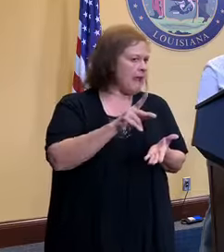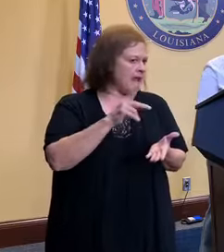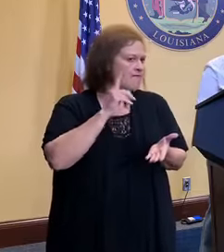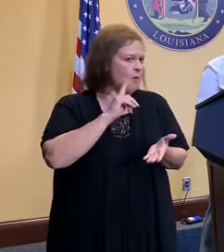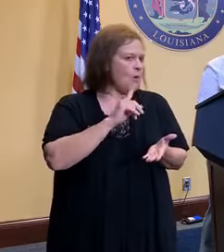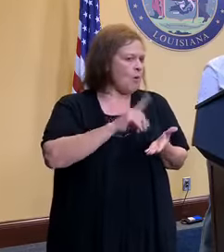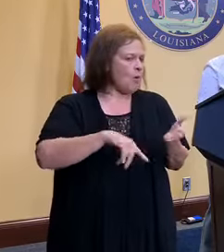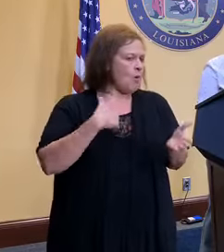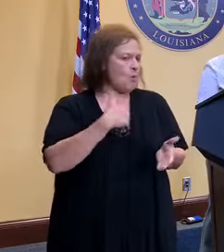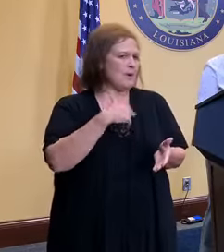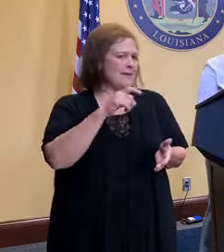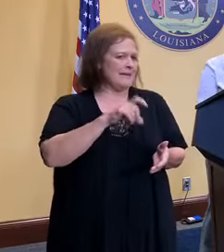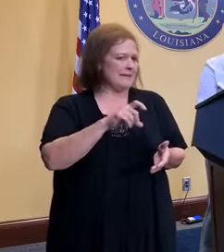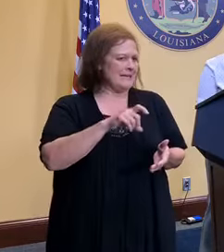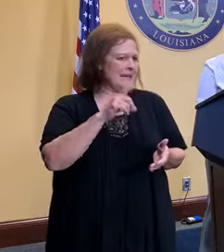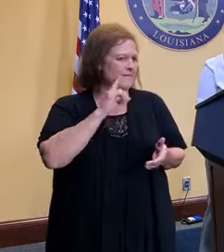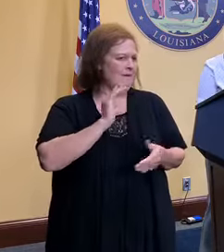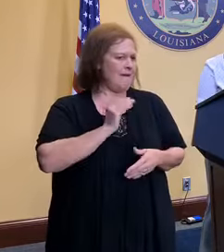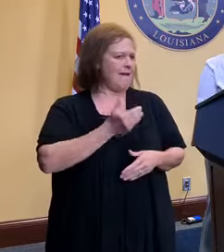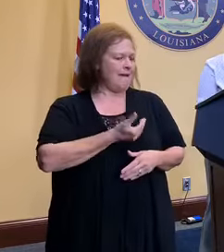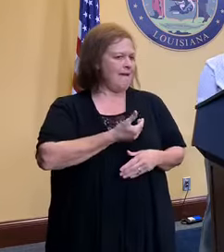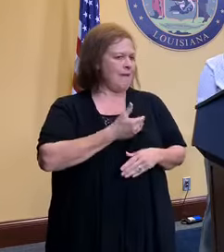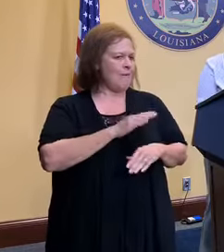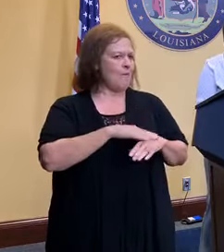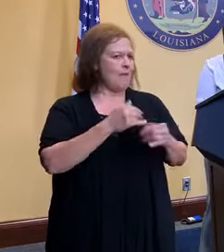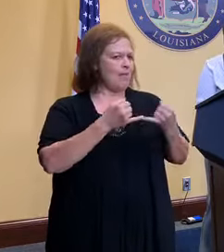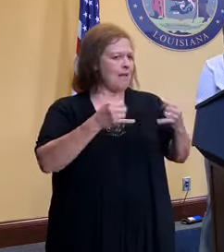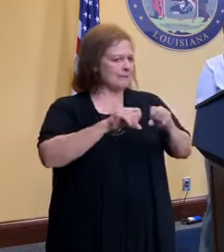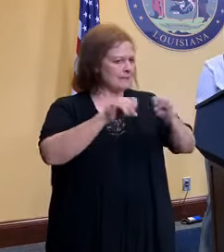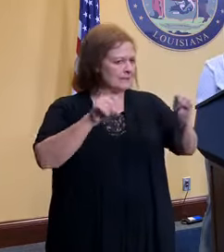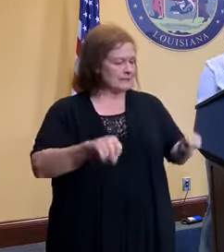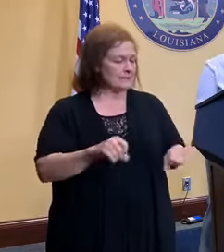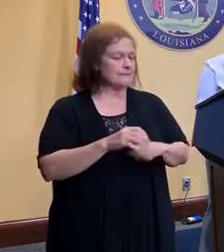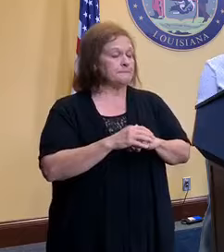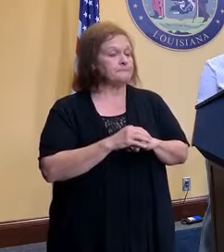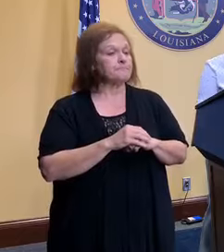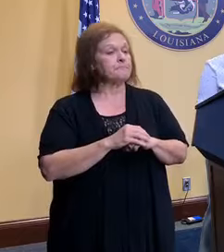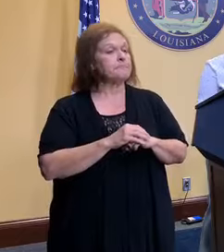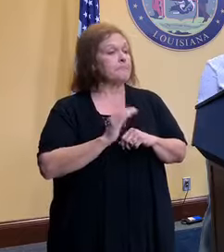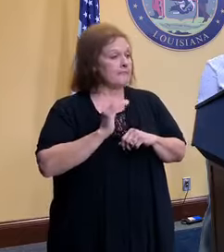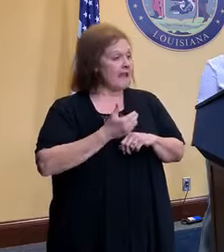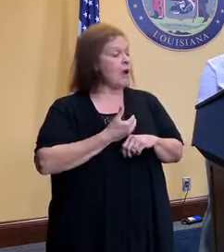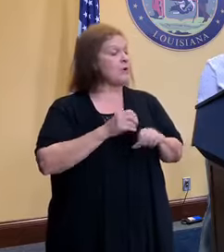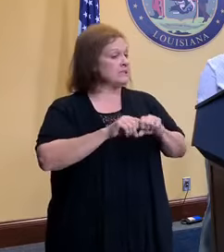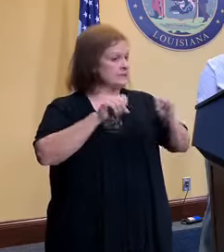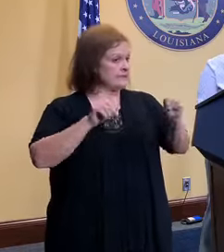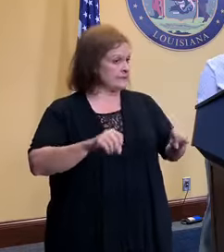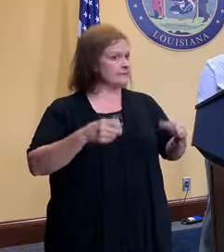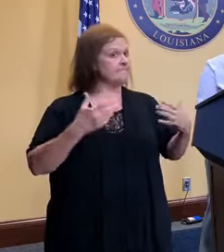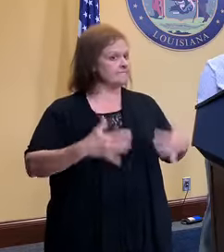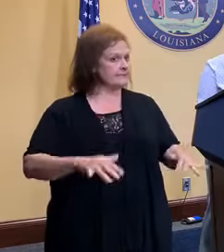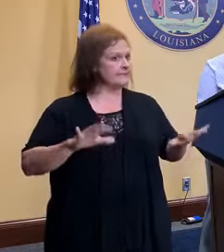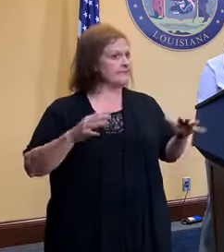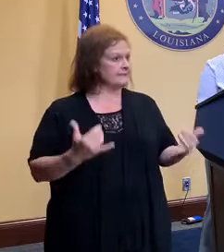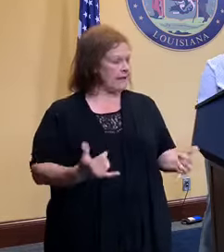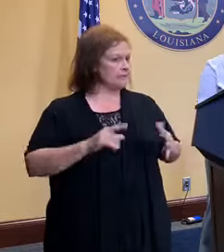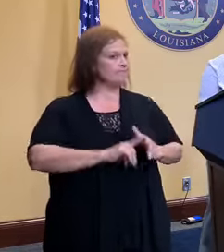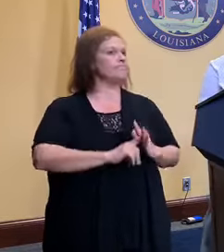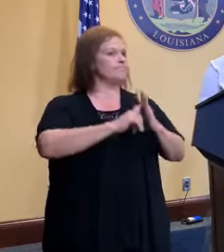forward. So our core IT services have been fully restored. The city is